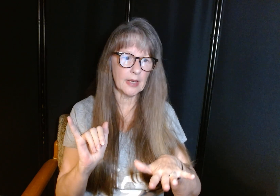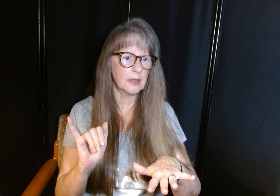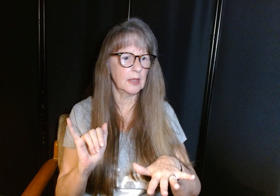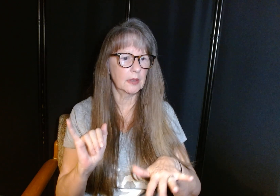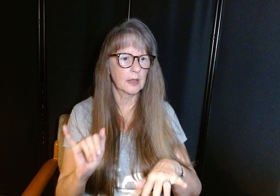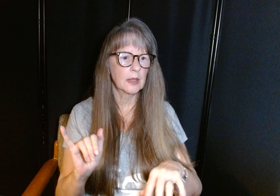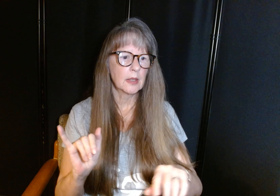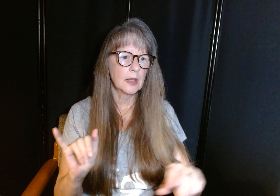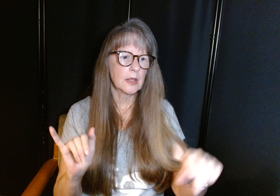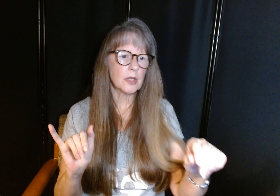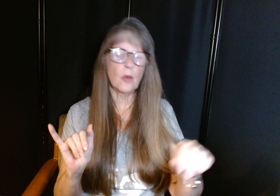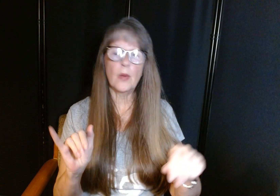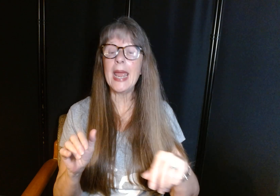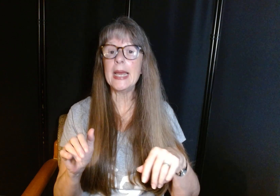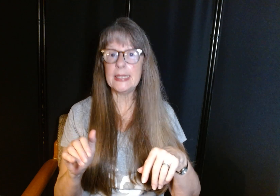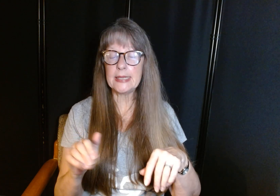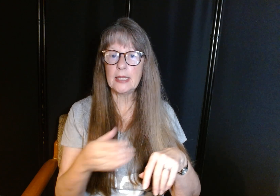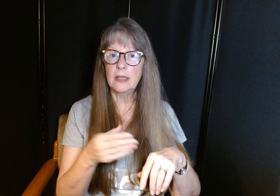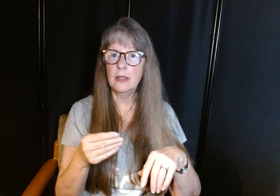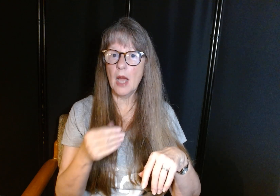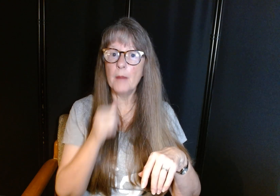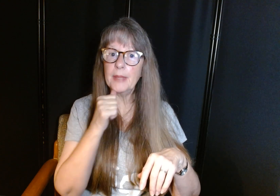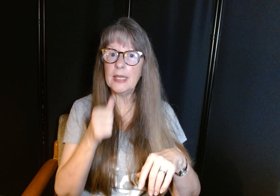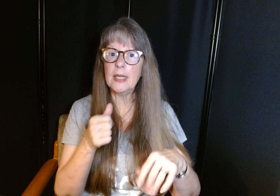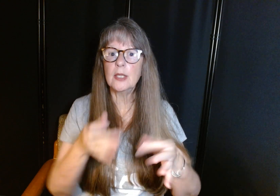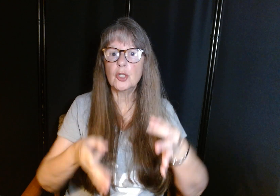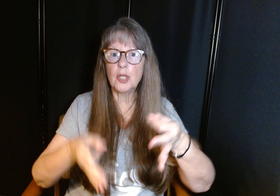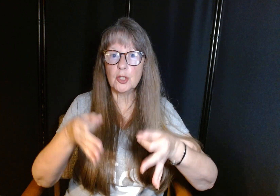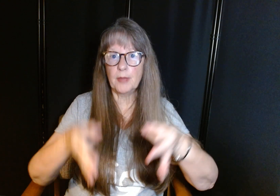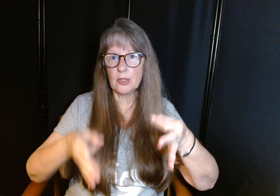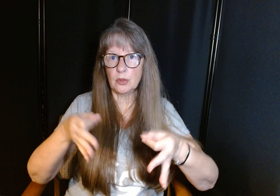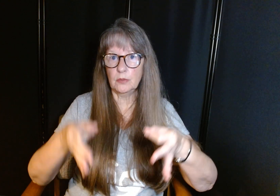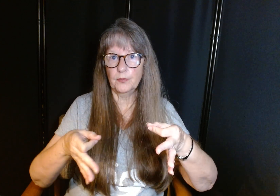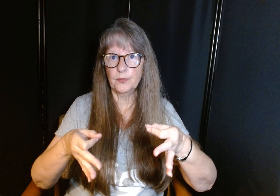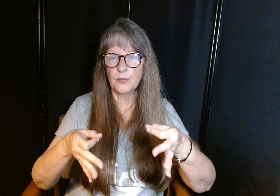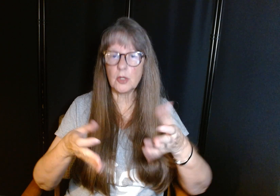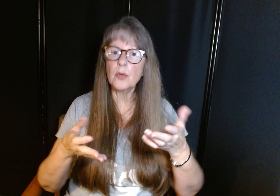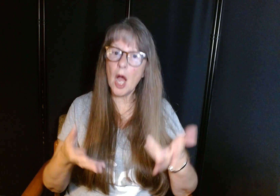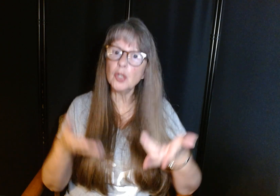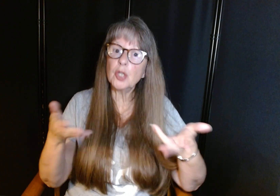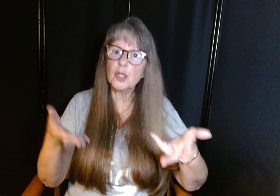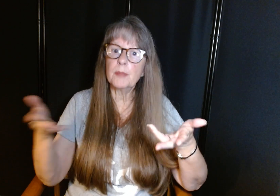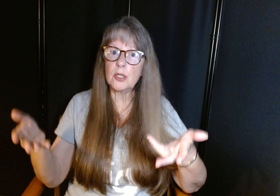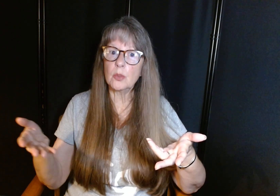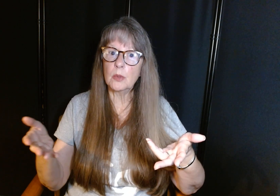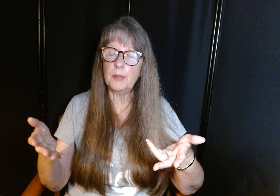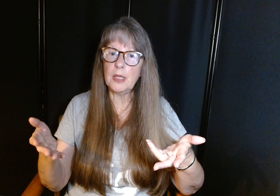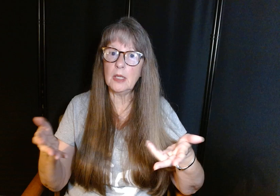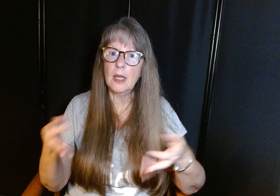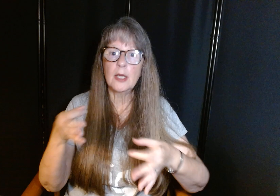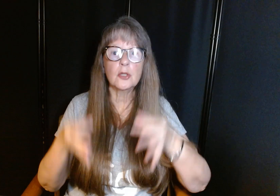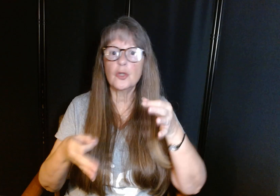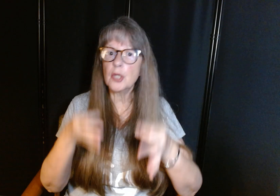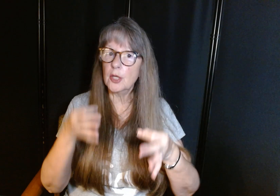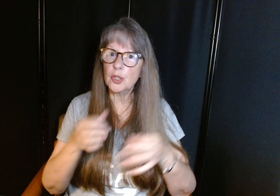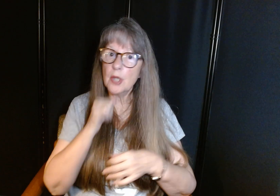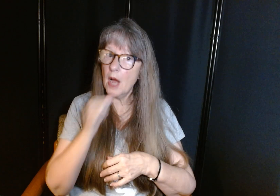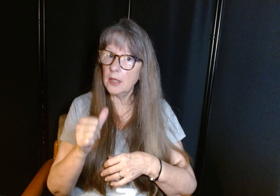thing. So, and not be judgmental. So non-judgmental would be judge not,